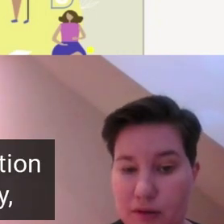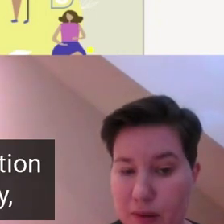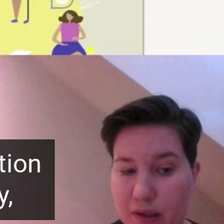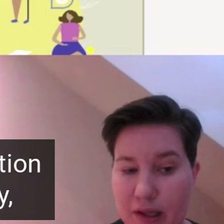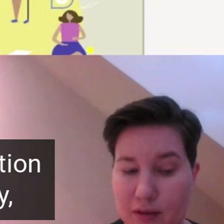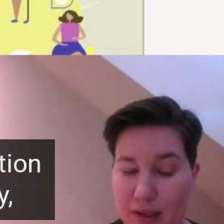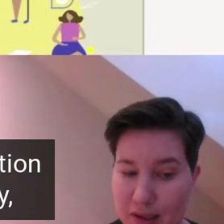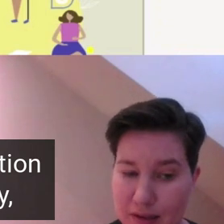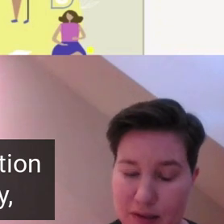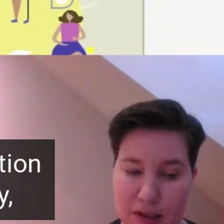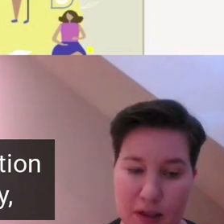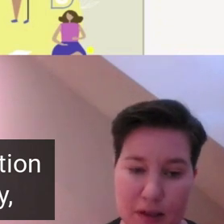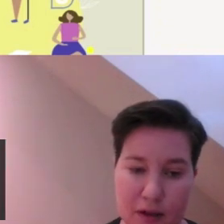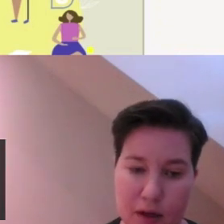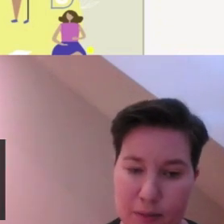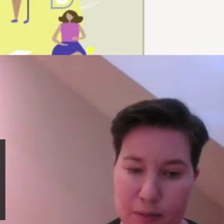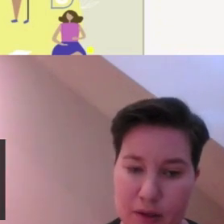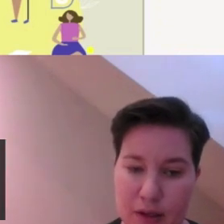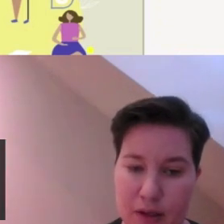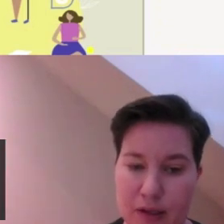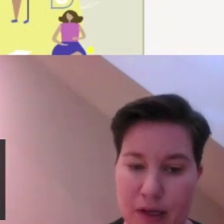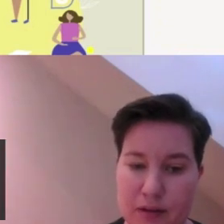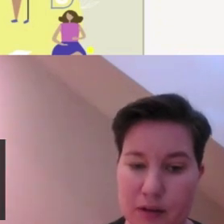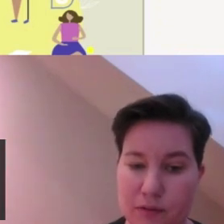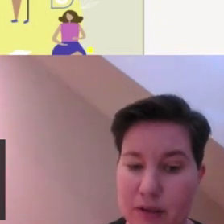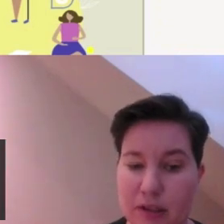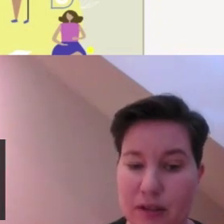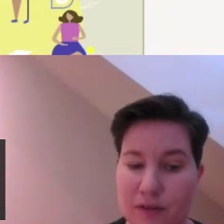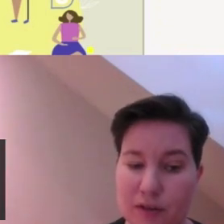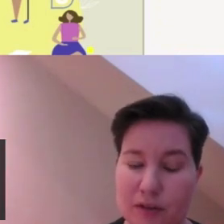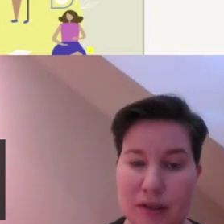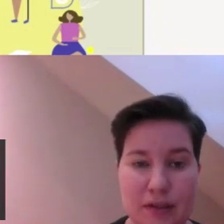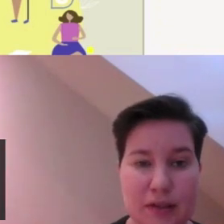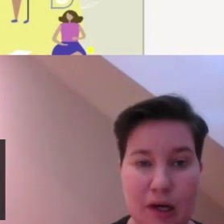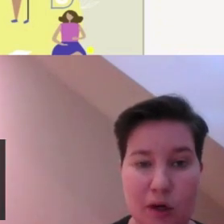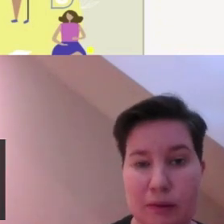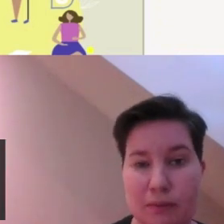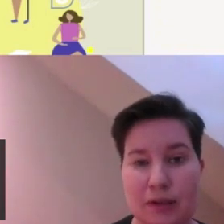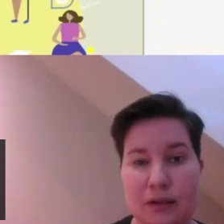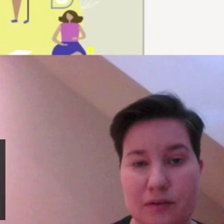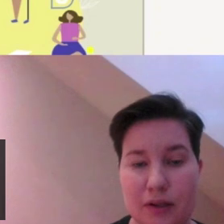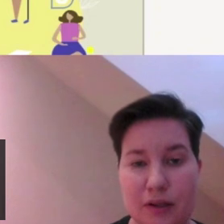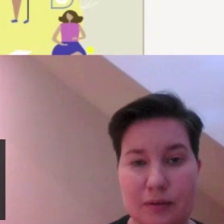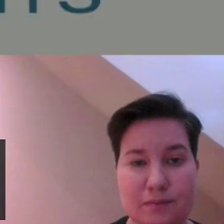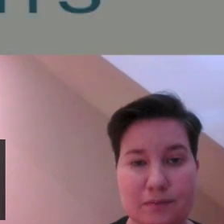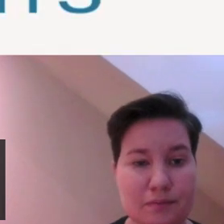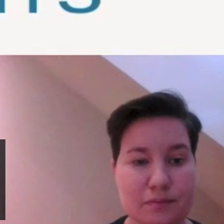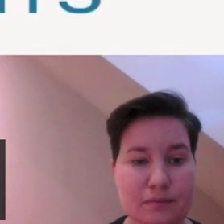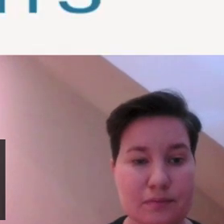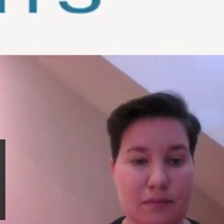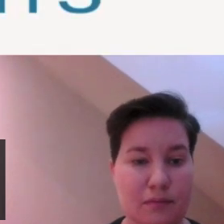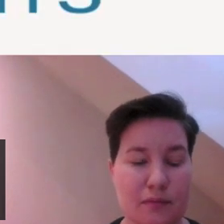to disability as an identity, our community contains a rich diversity in how people identify.